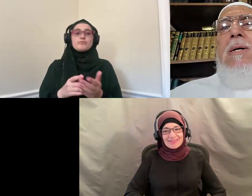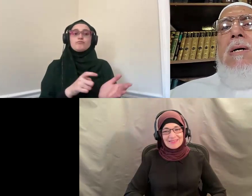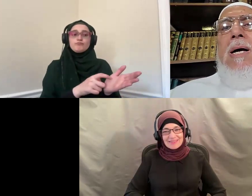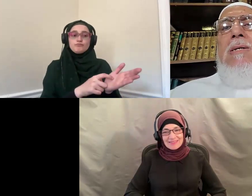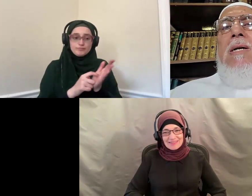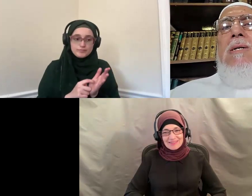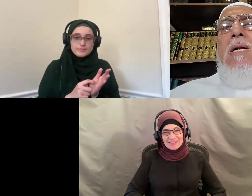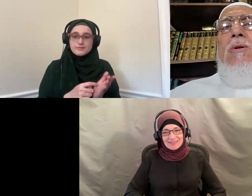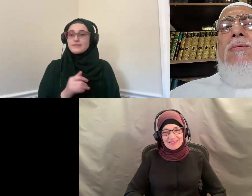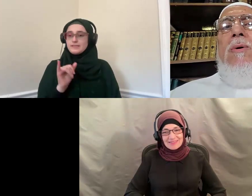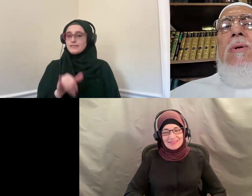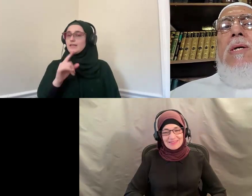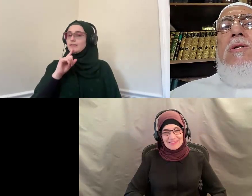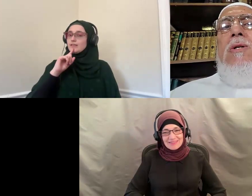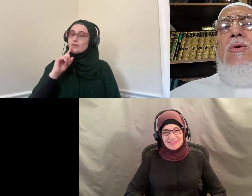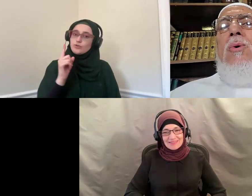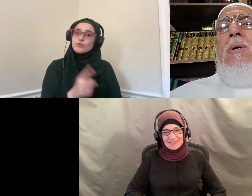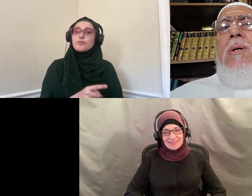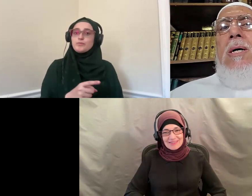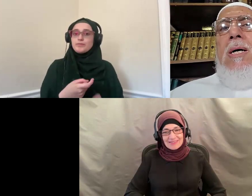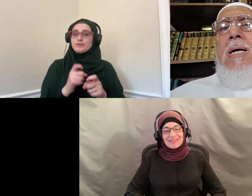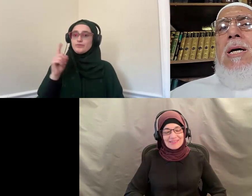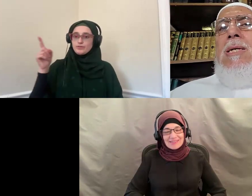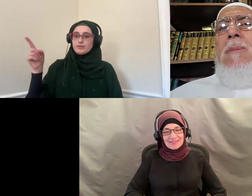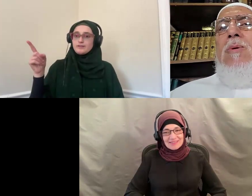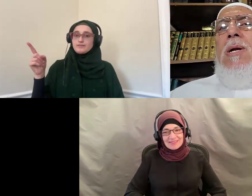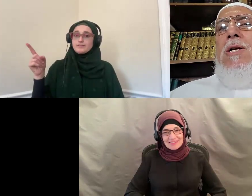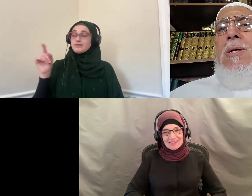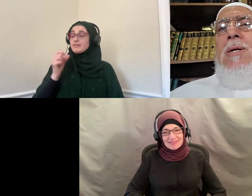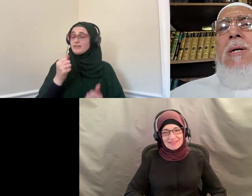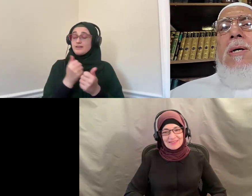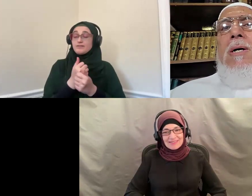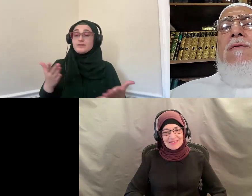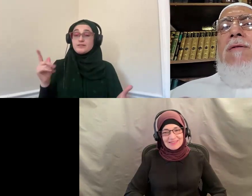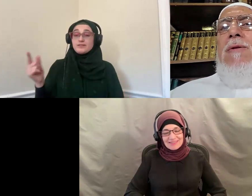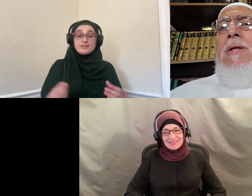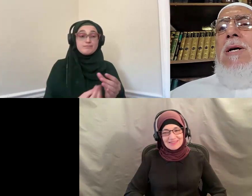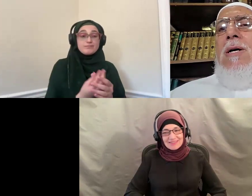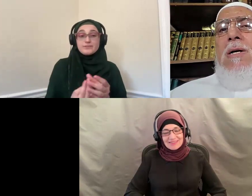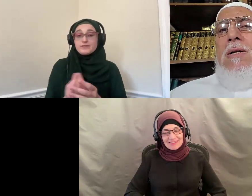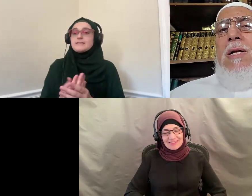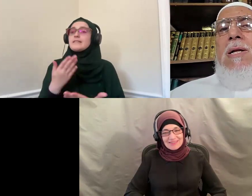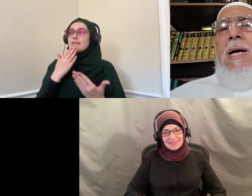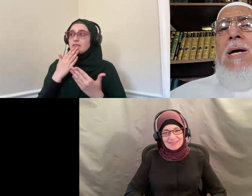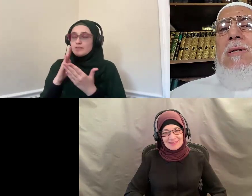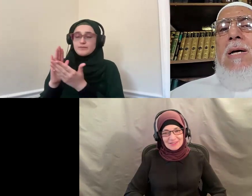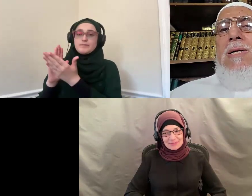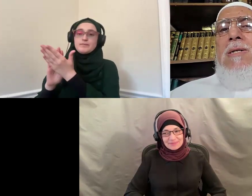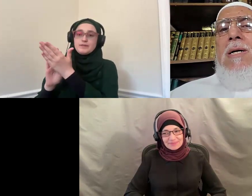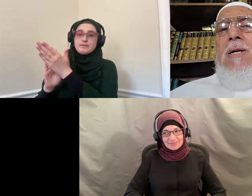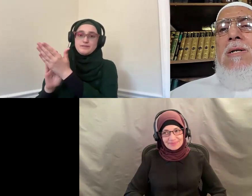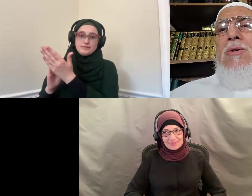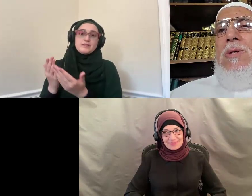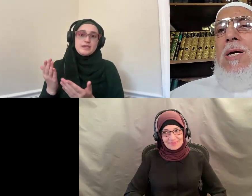here as a result of all this tour and exploration of everything that the ayat